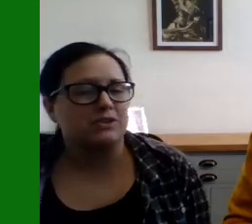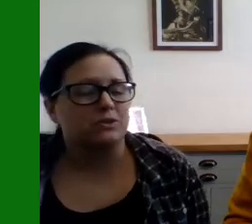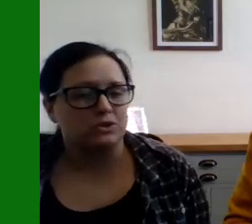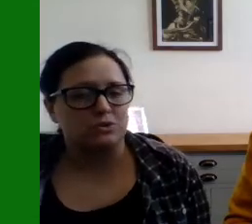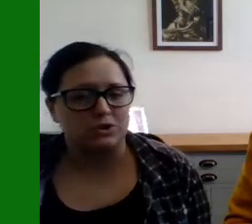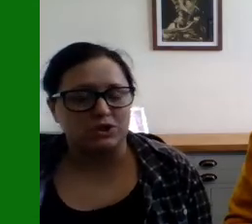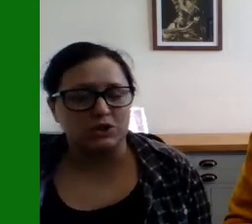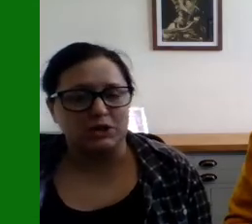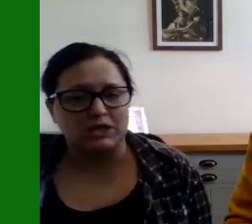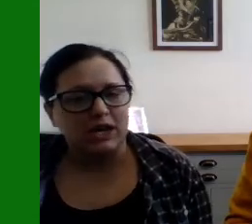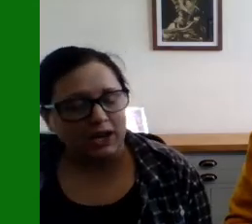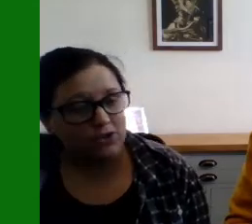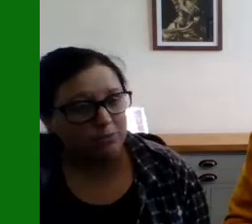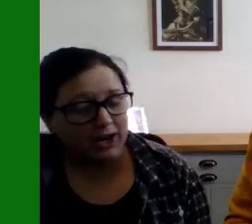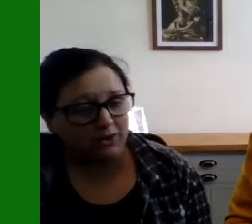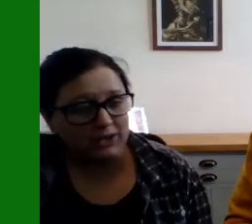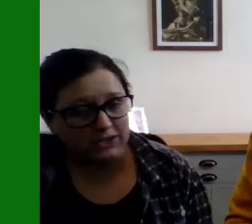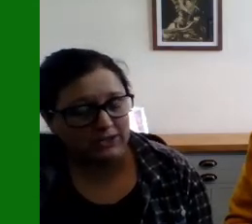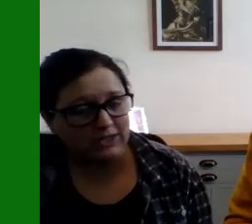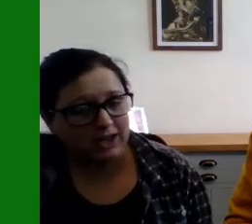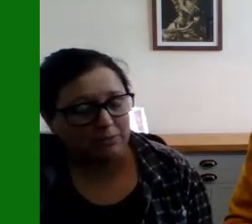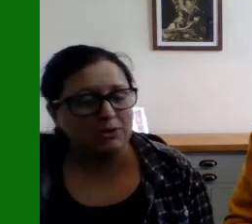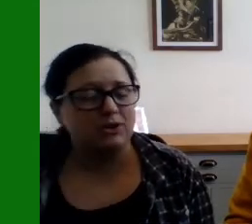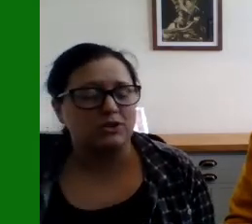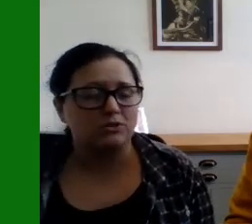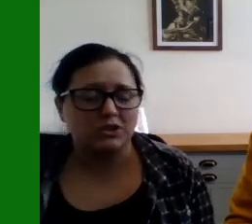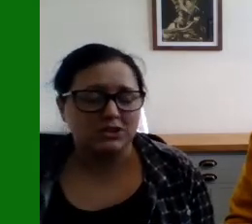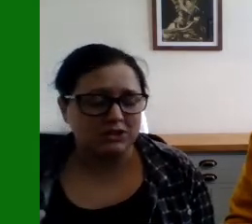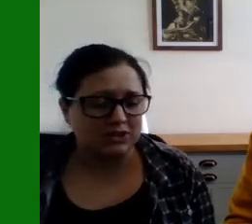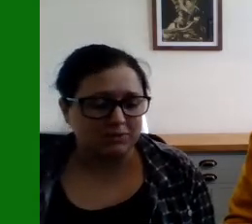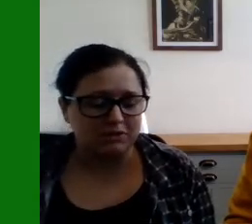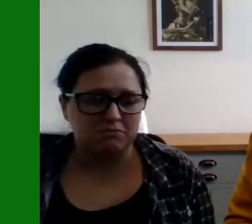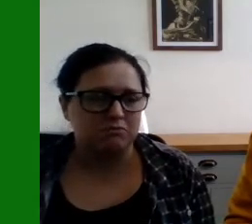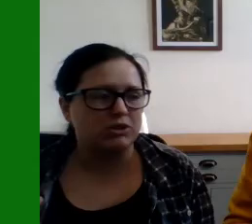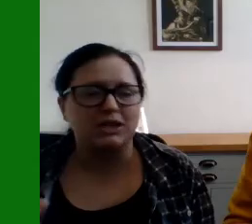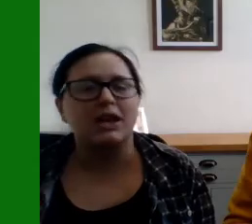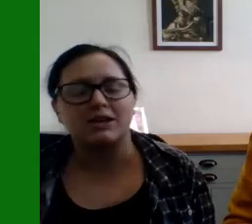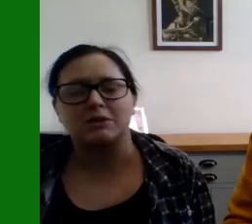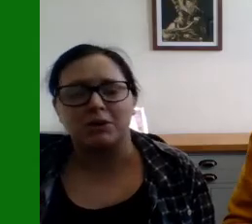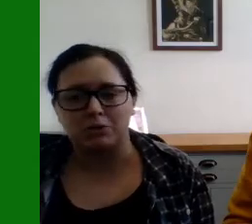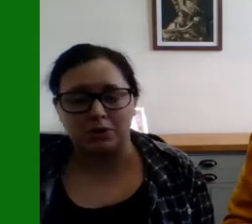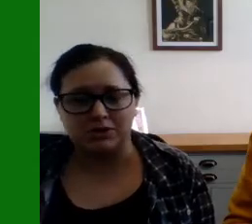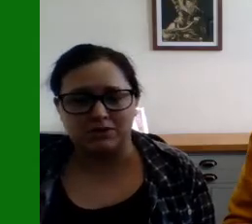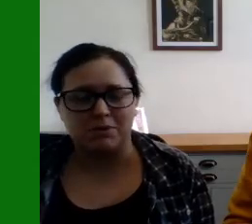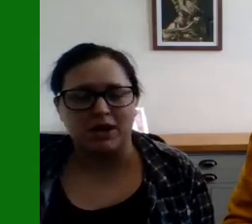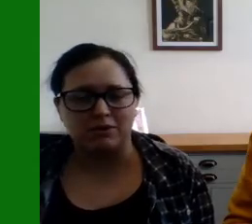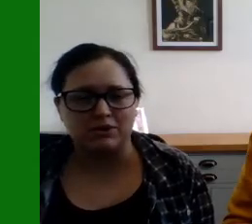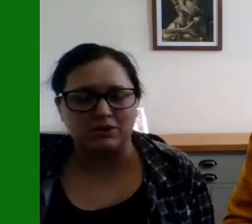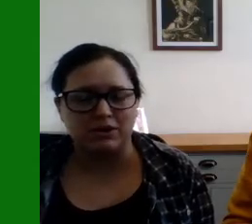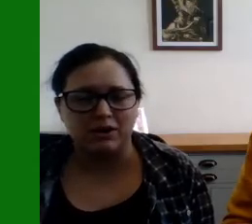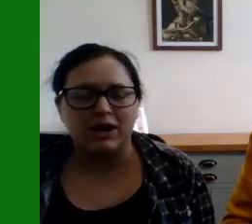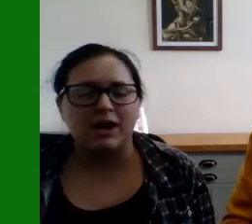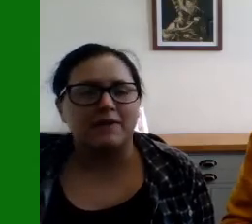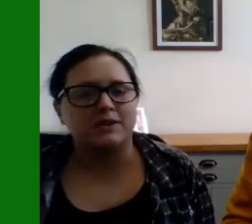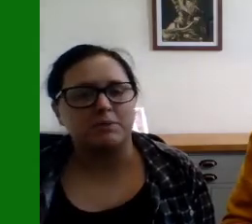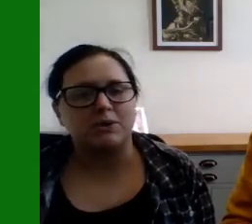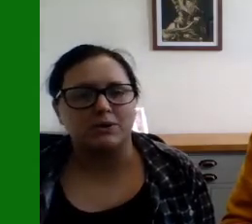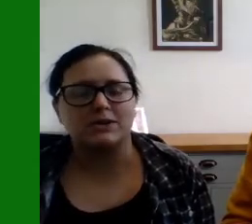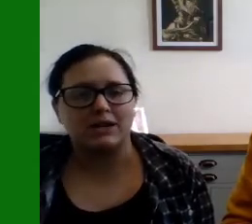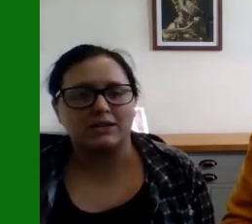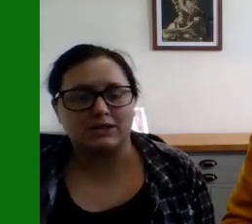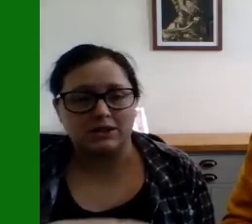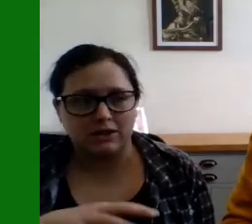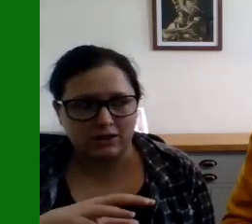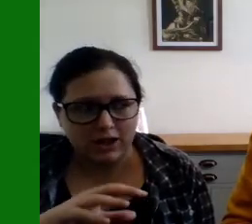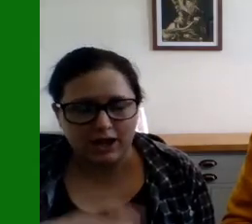other classical scores to it. If you buy or listen to this album, you actually notice there's something really nasty about the quality of the piano that's on there. And that's